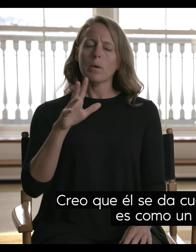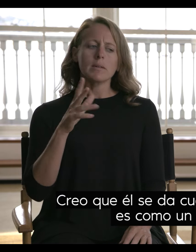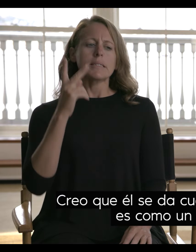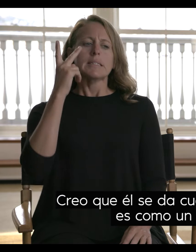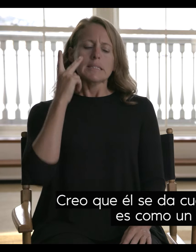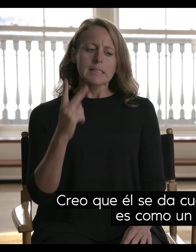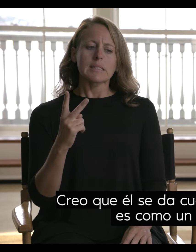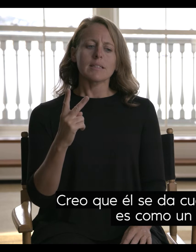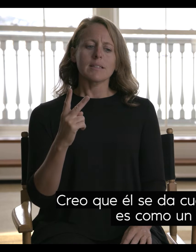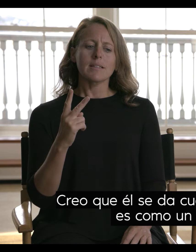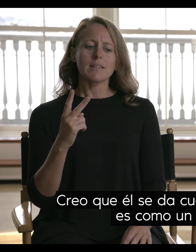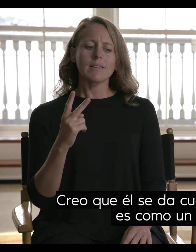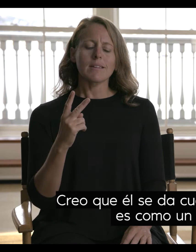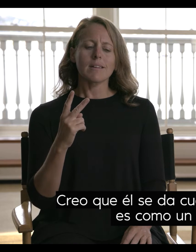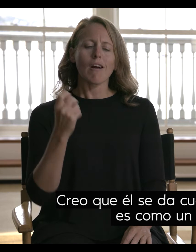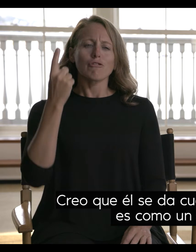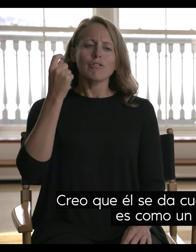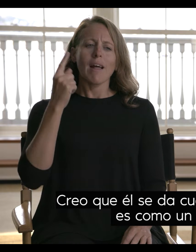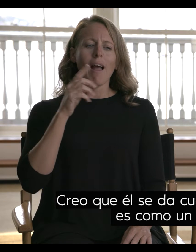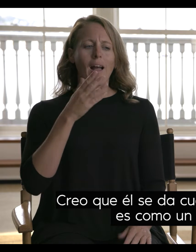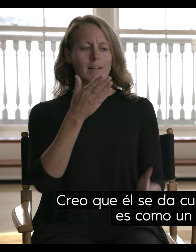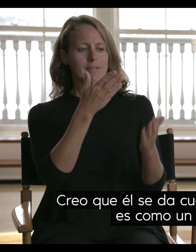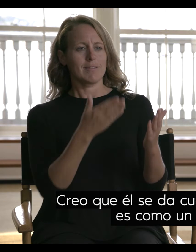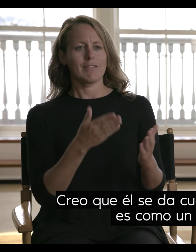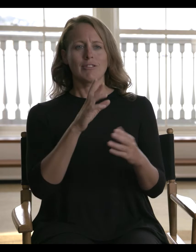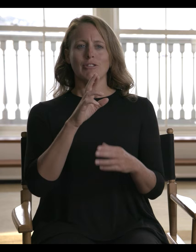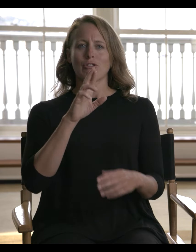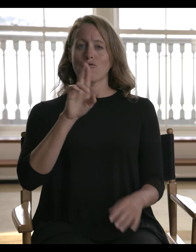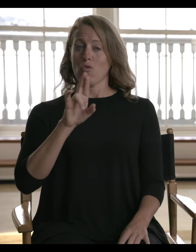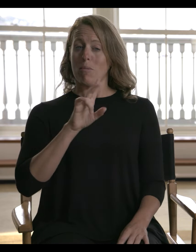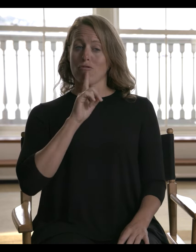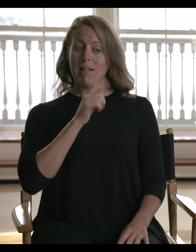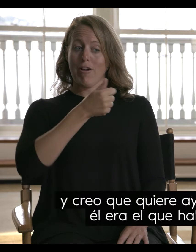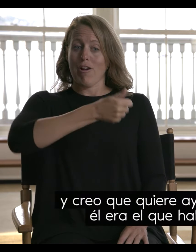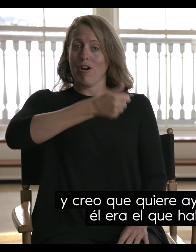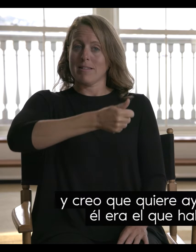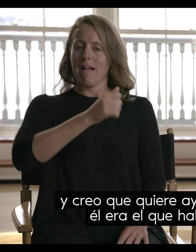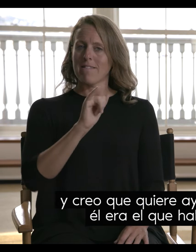that she's amazing. She has this, she's like a diamond in rough.